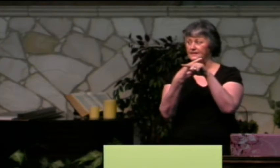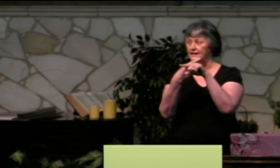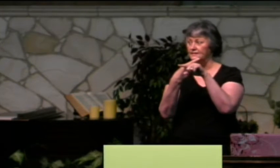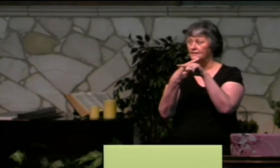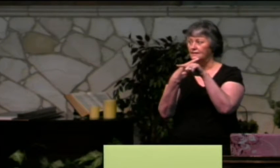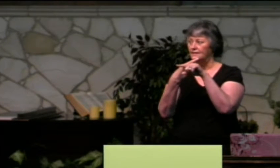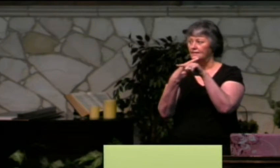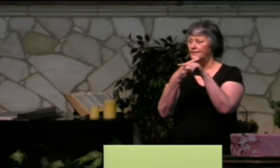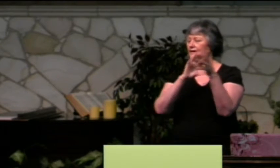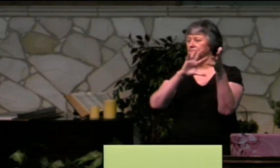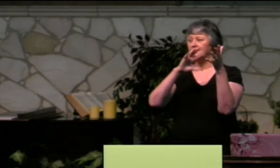conflicting, then